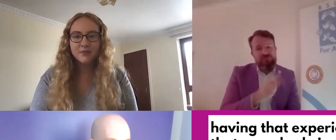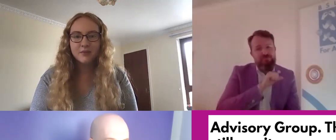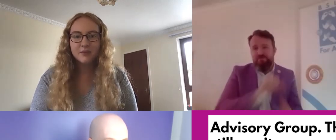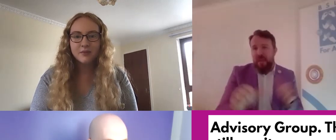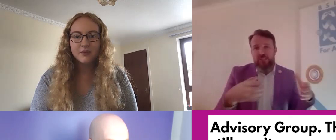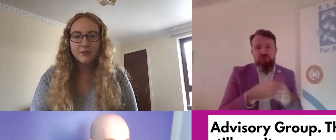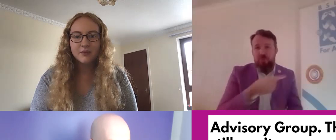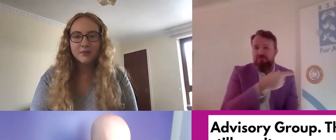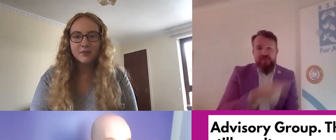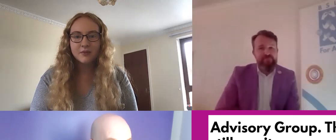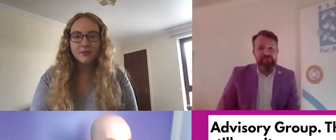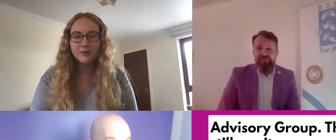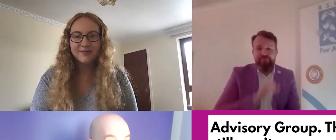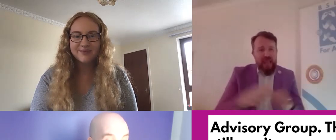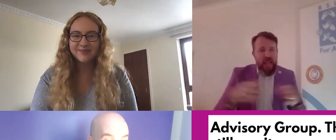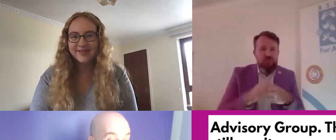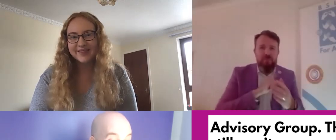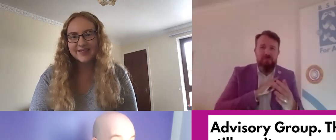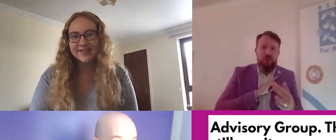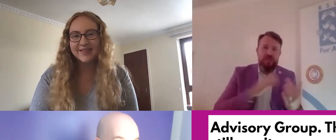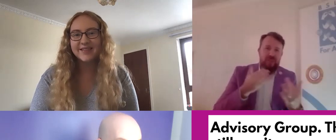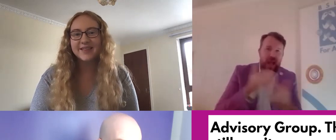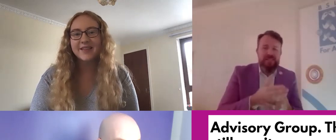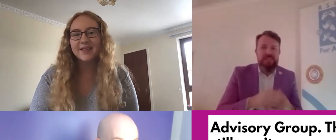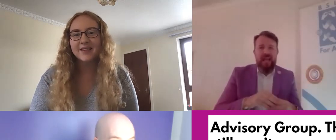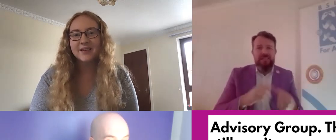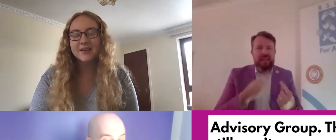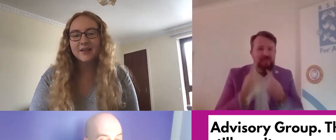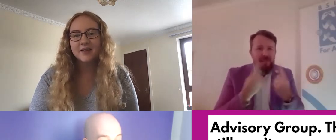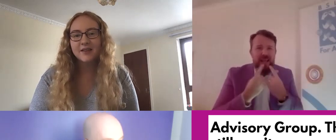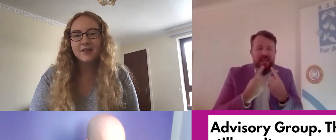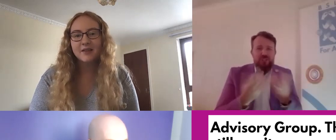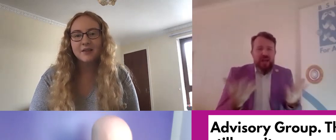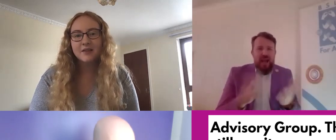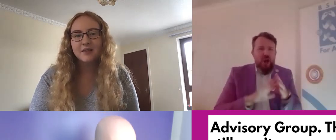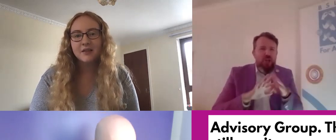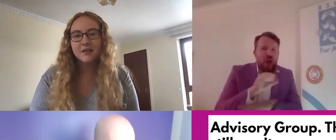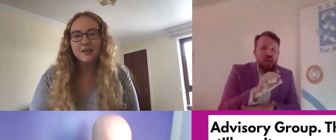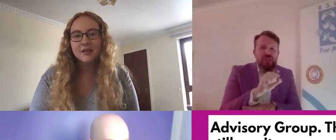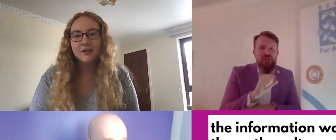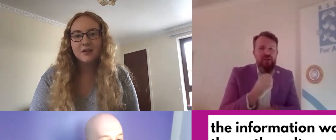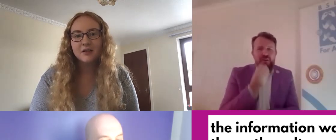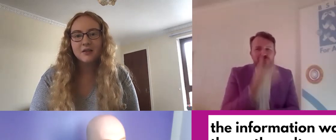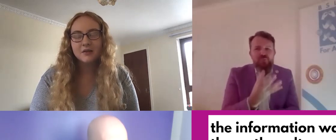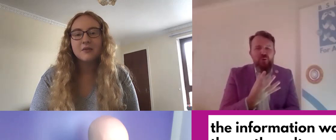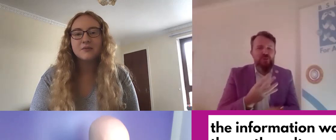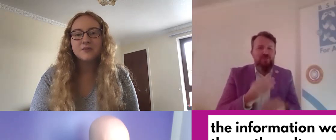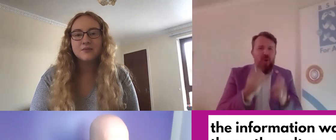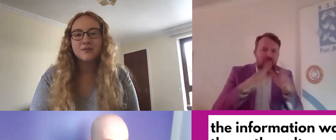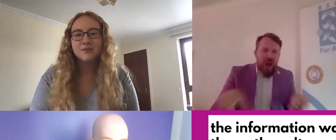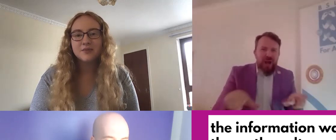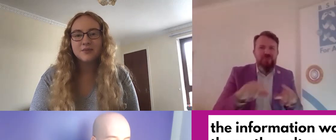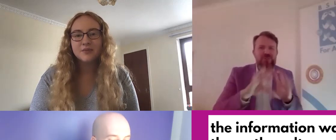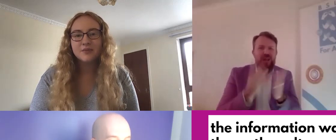the National Advisory Group. They still say it's one of the best groups they've ever been involved in, because the access was fantastic, the information was